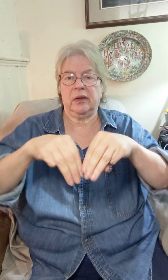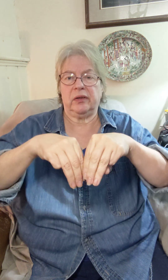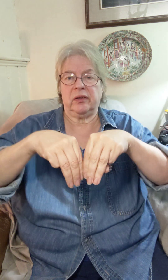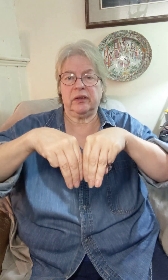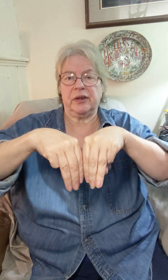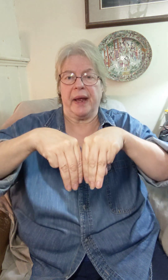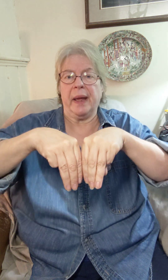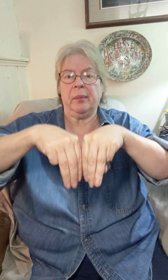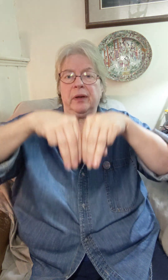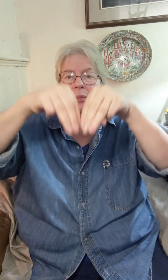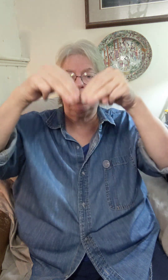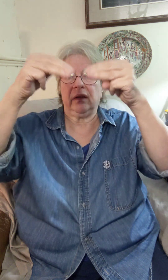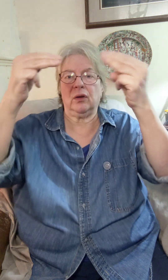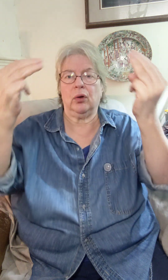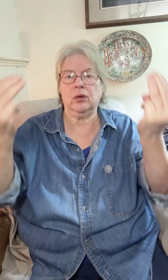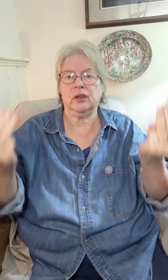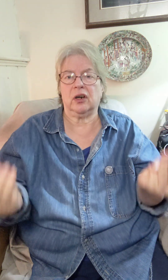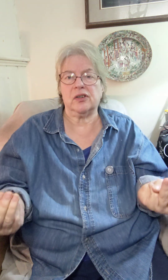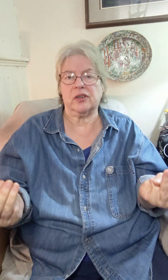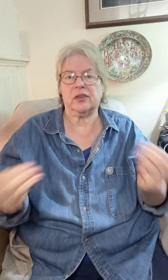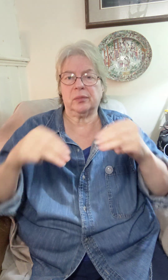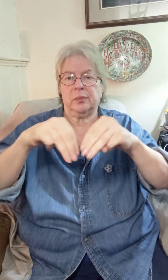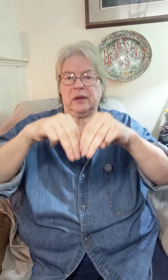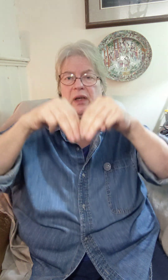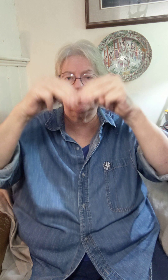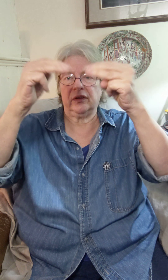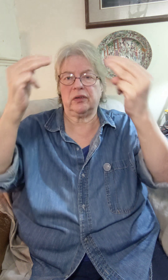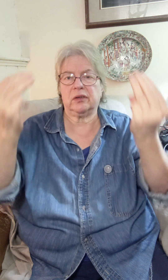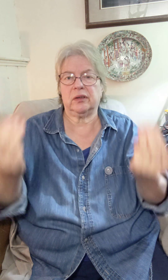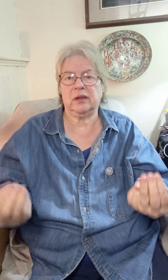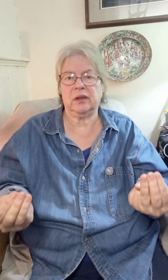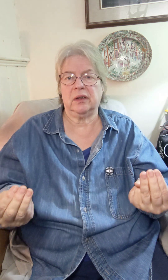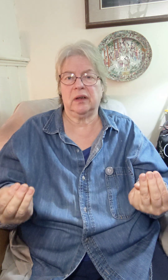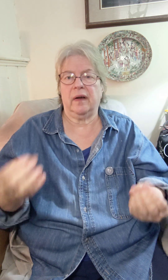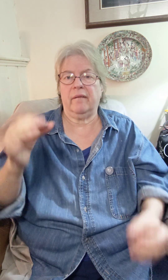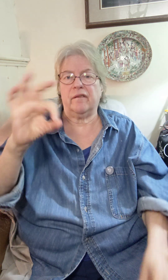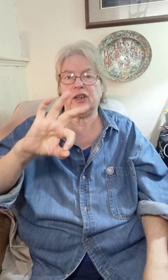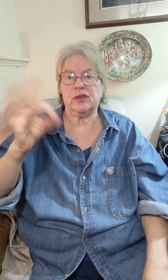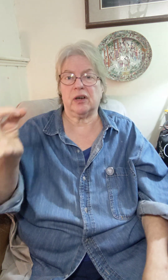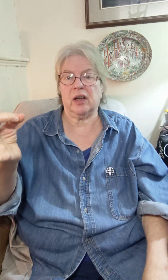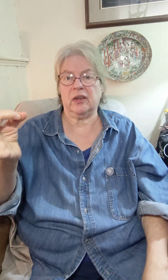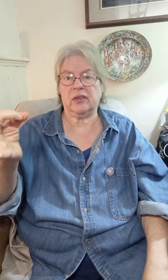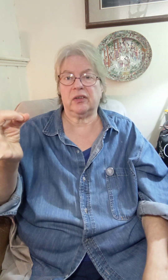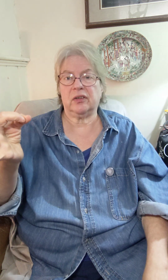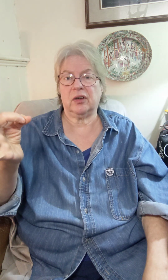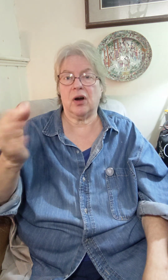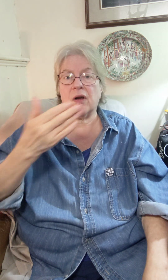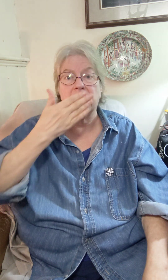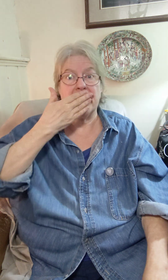This is the letter M and you're making the golden arches. McDonald's. French fries are the